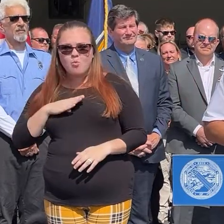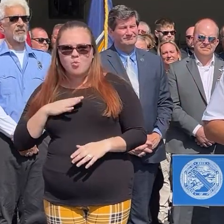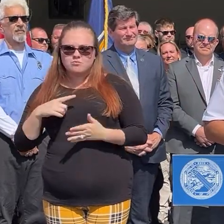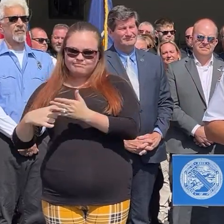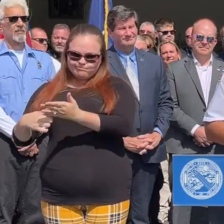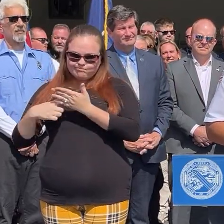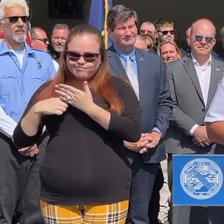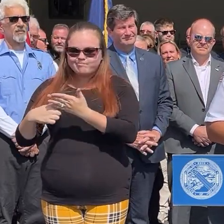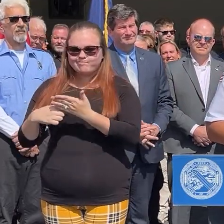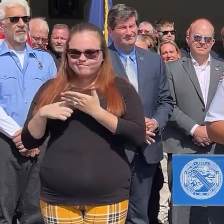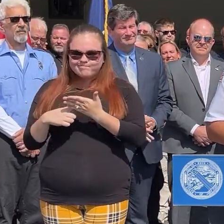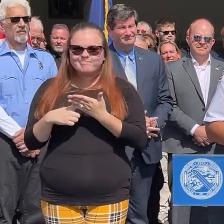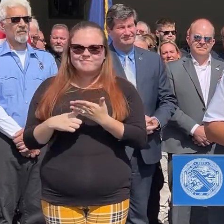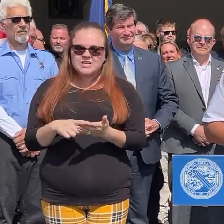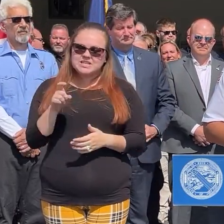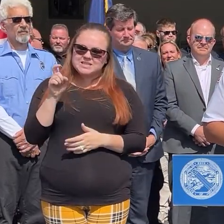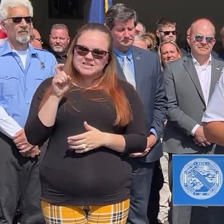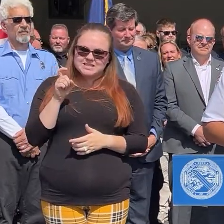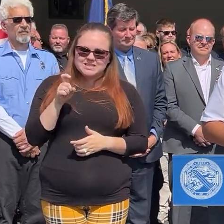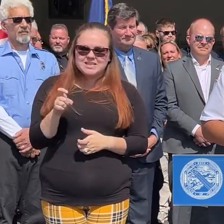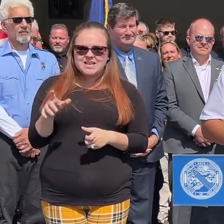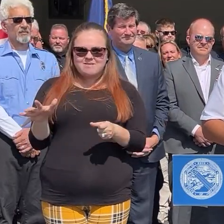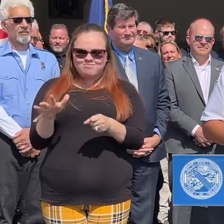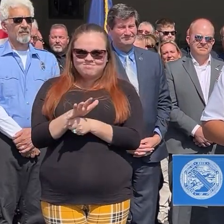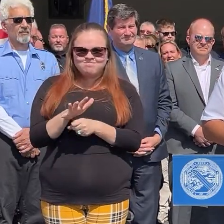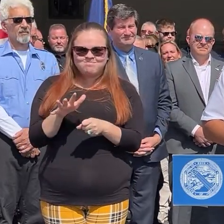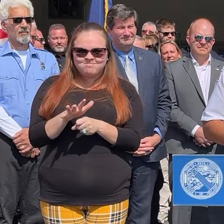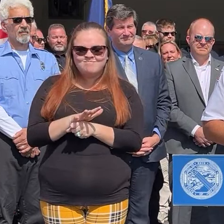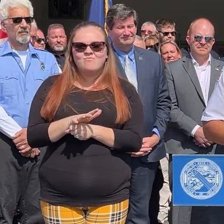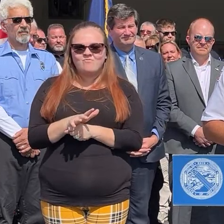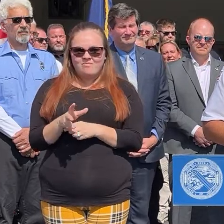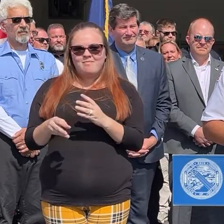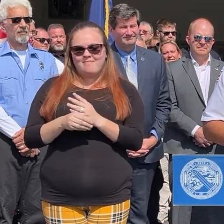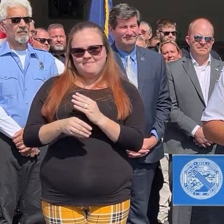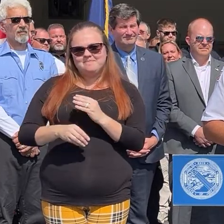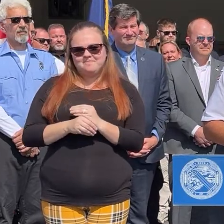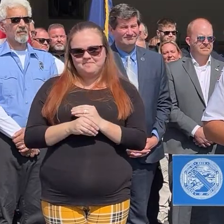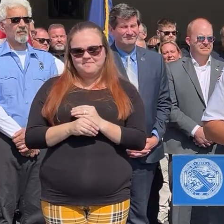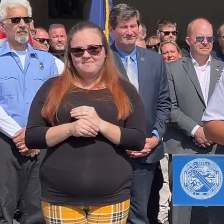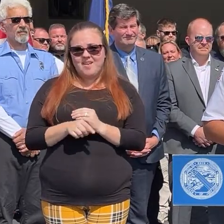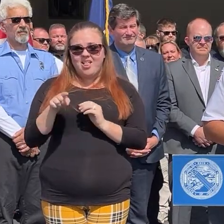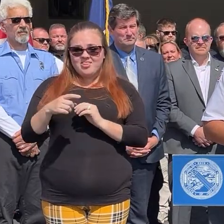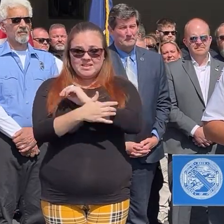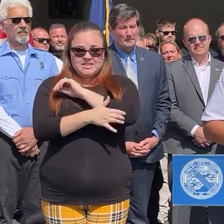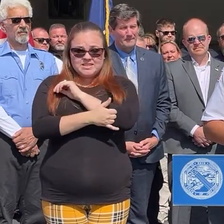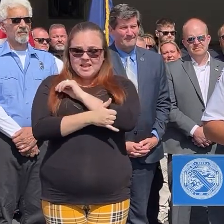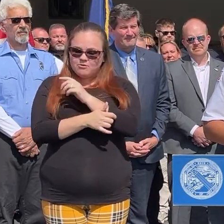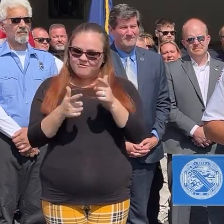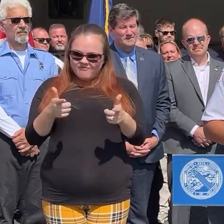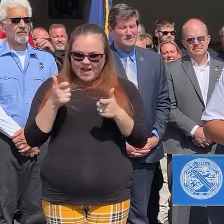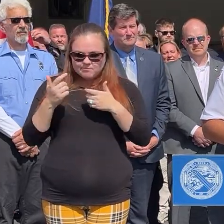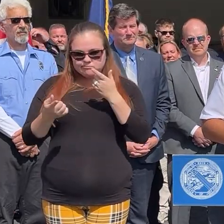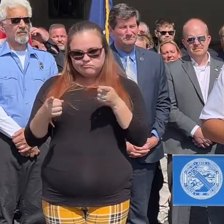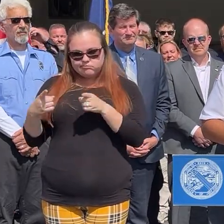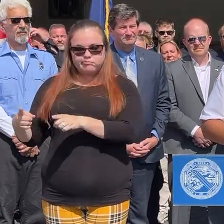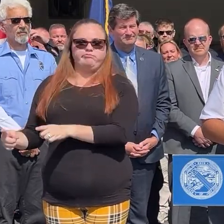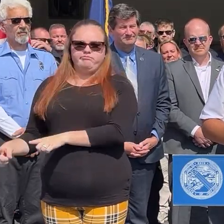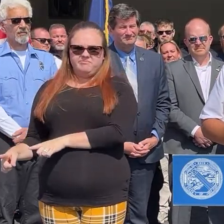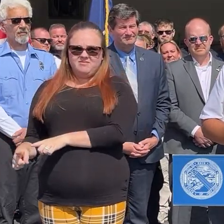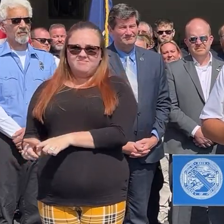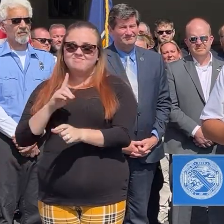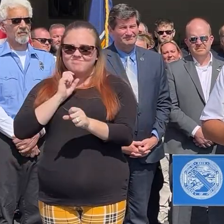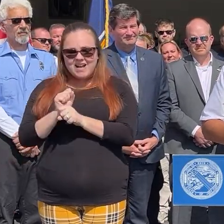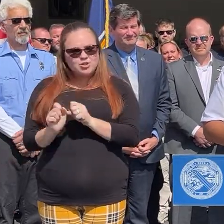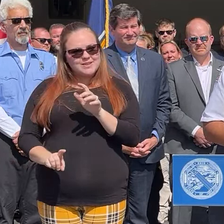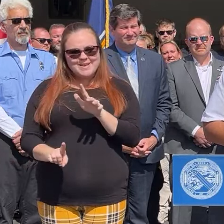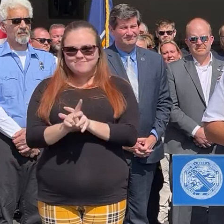it with the need for that extended coverage. And like he said, the county came through quick and they came through for real.